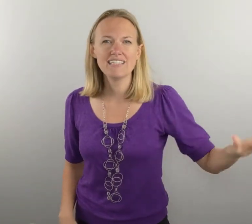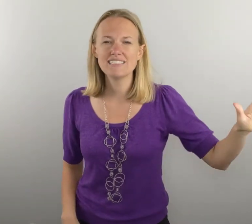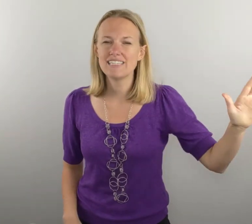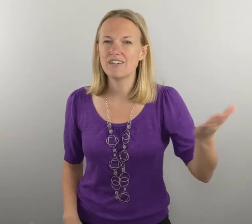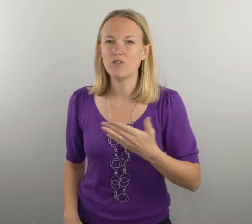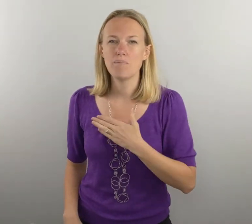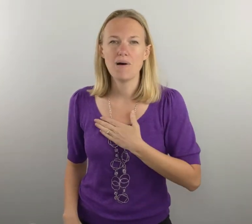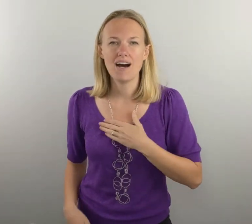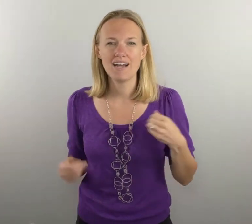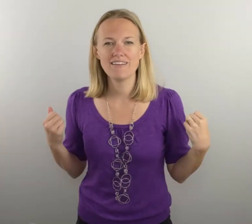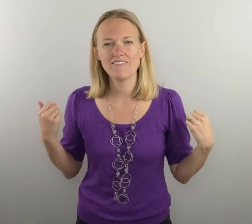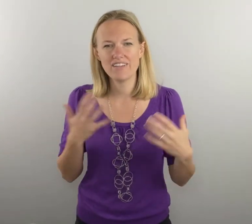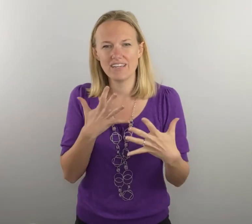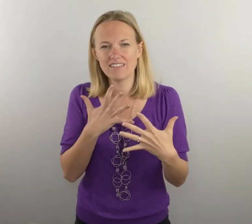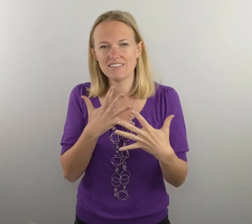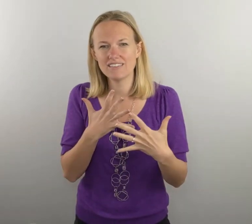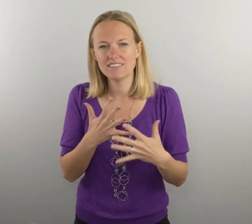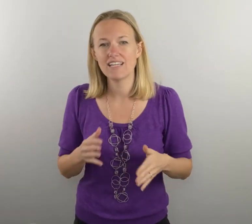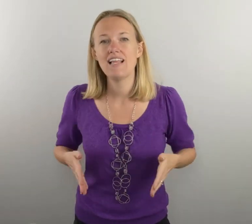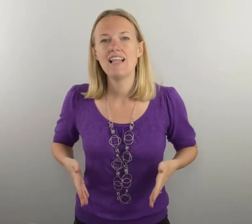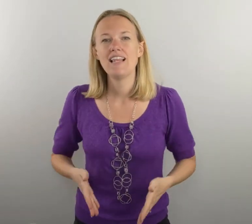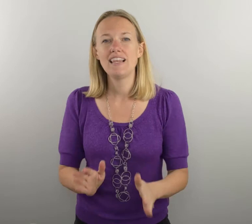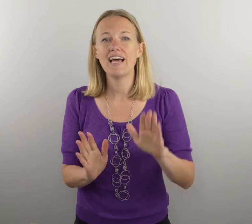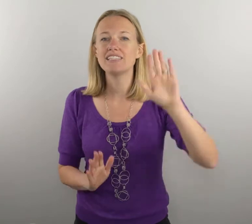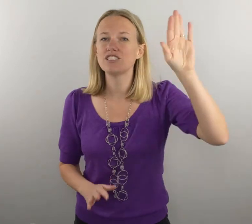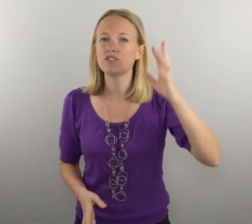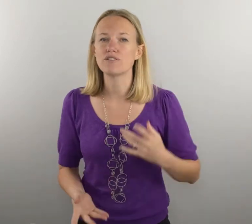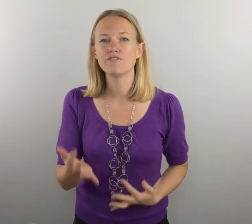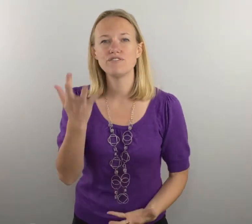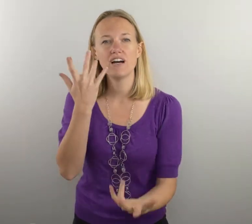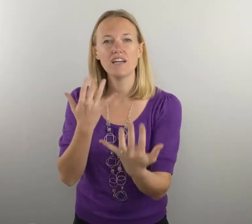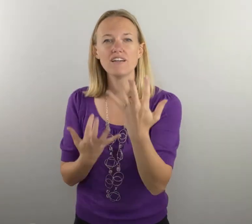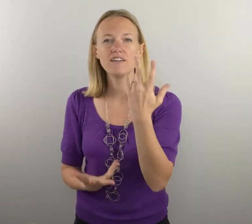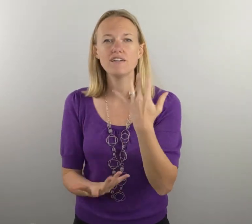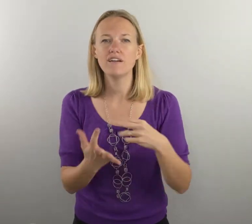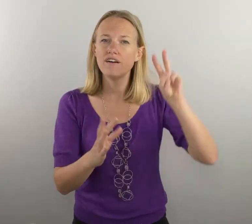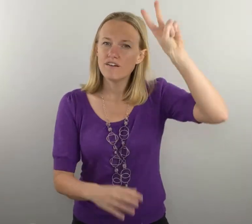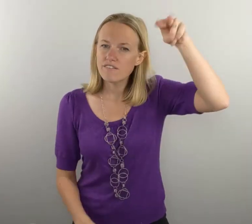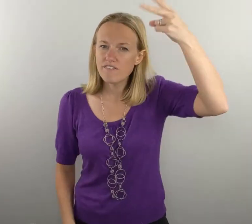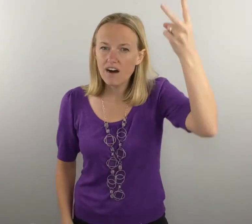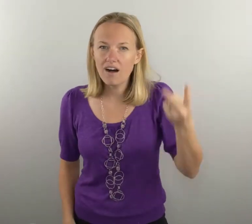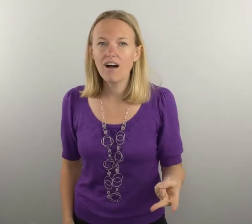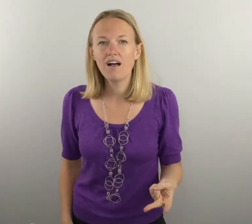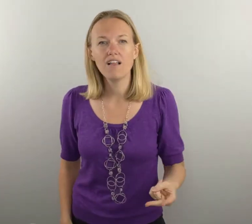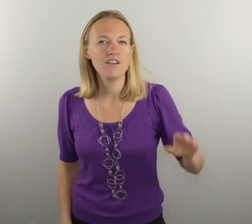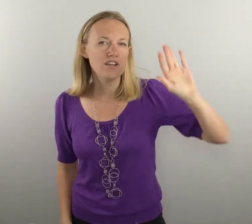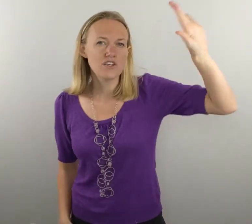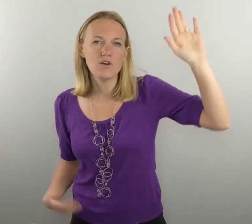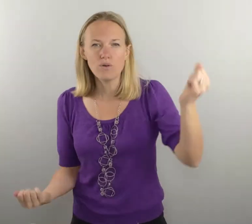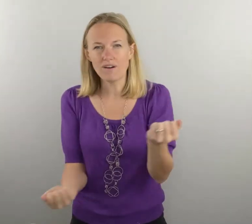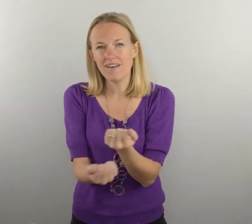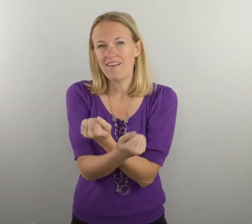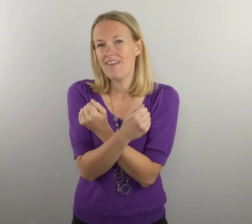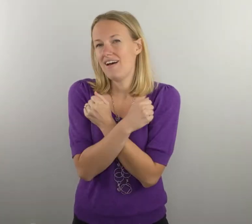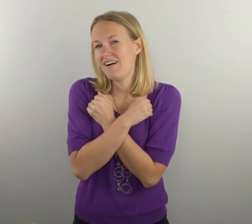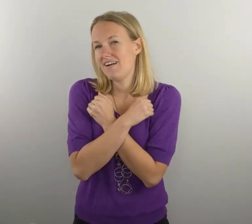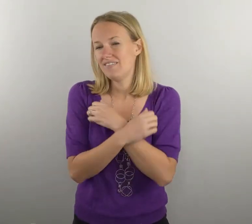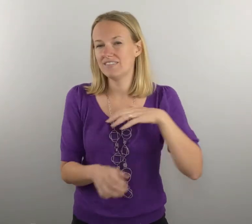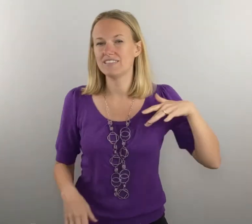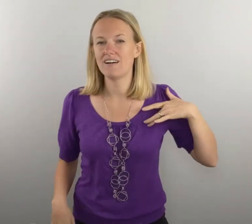cast out my fears. Let your fire fall, your love is